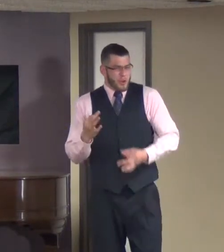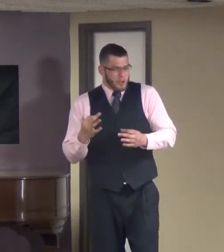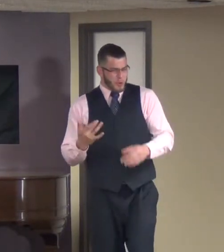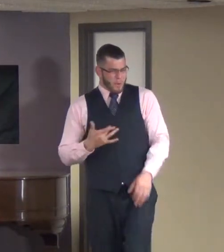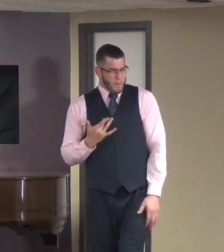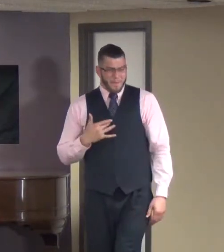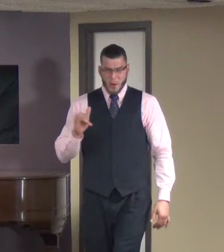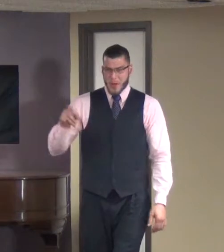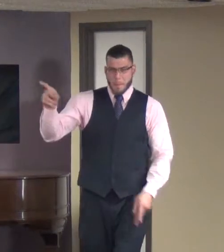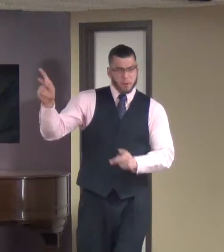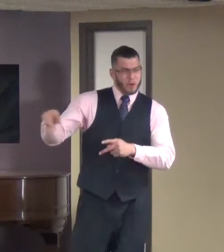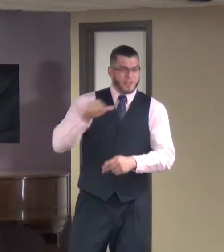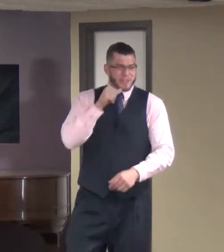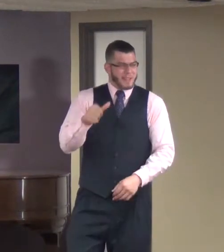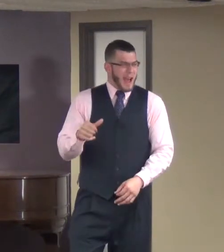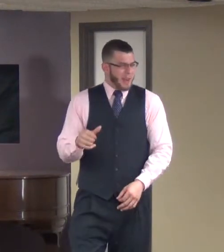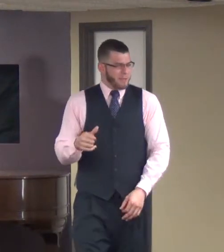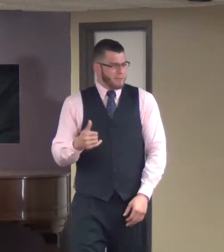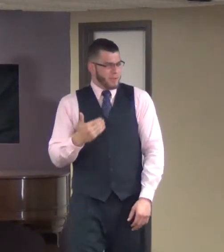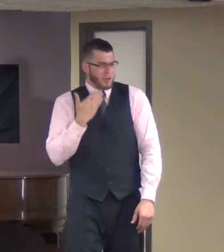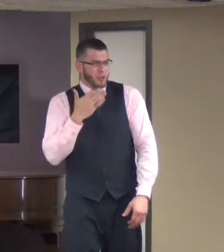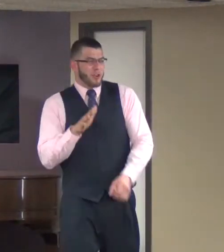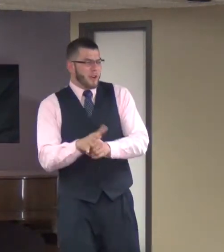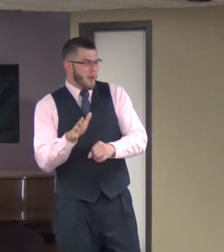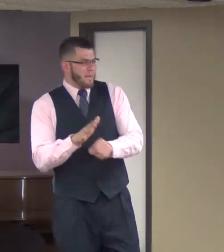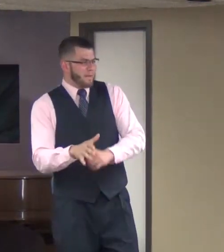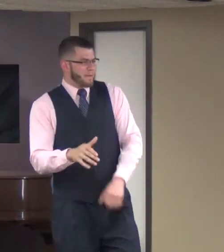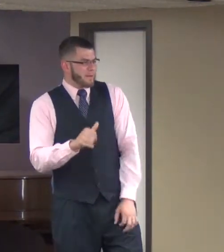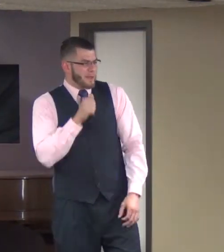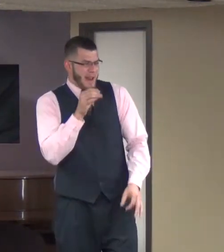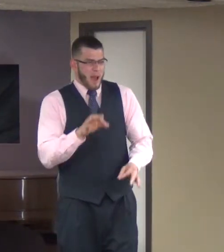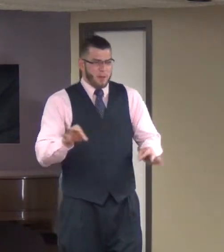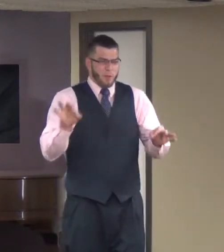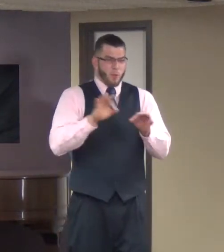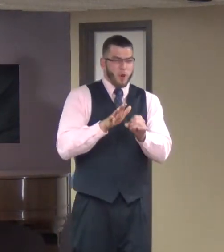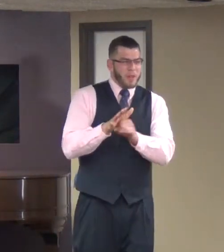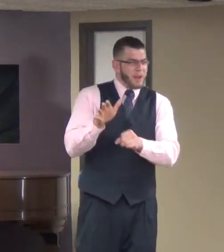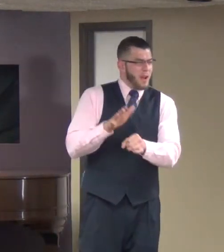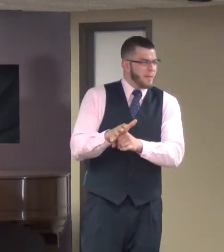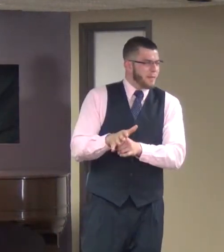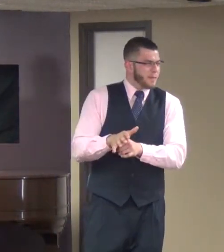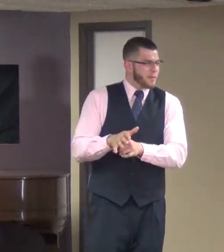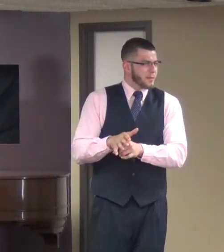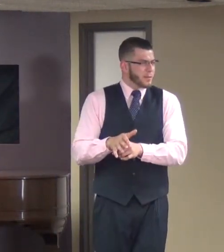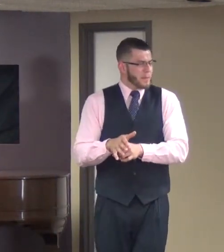So if you feel that person's not good enough, not worthy enough,